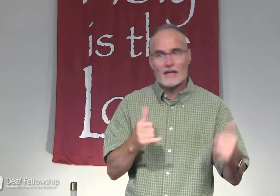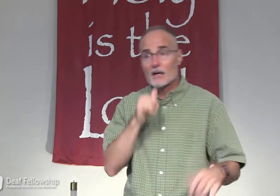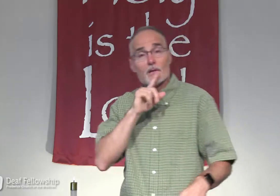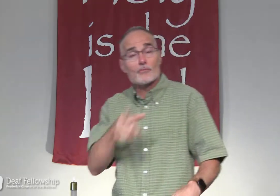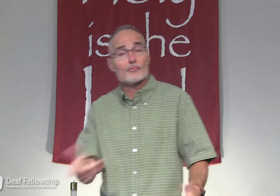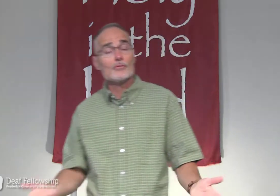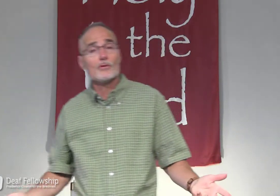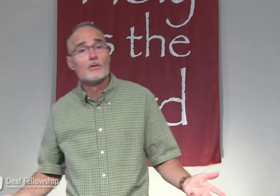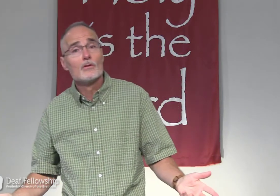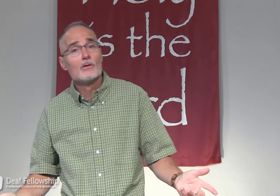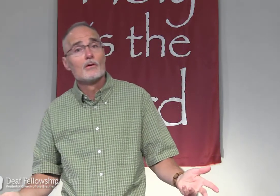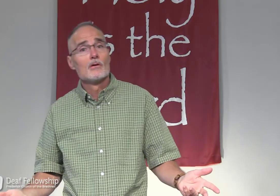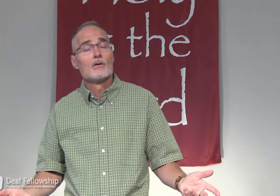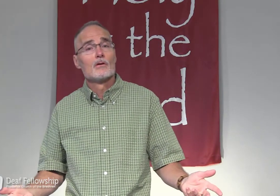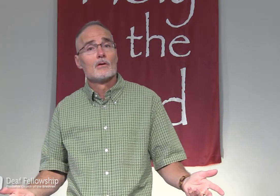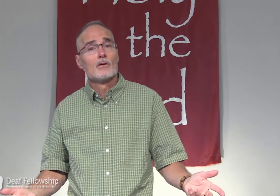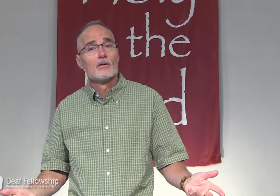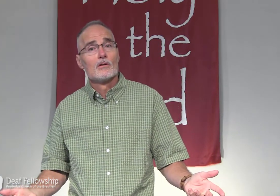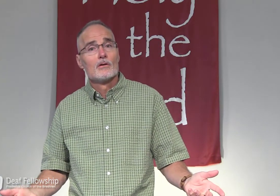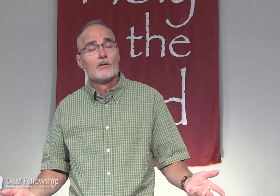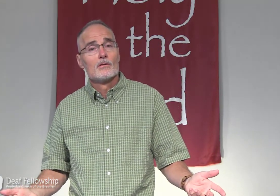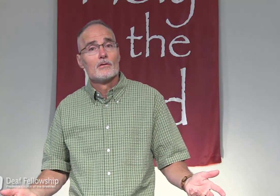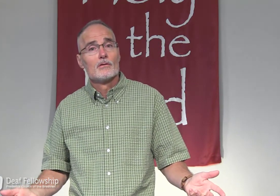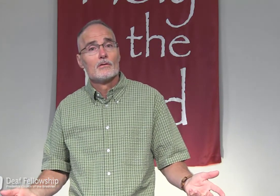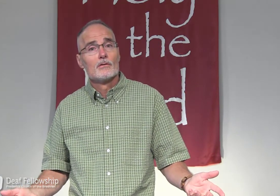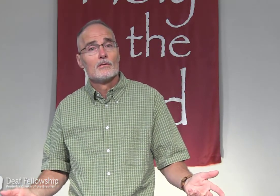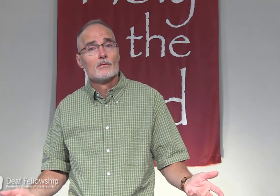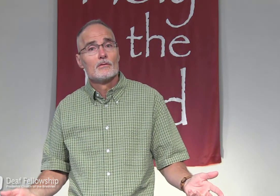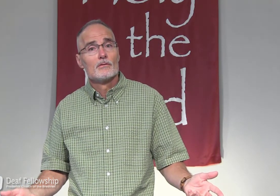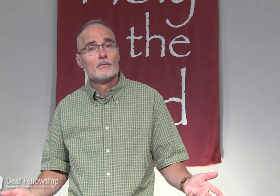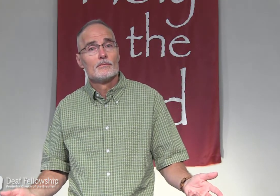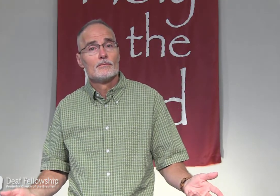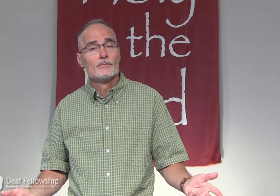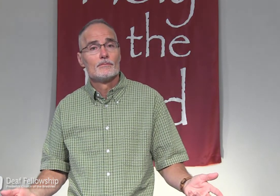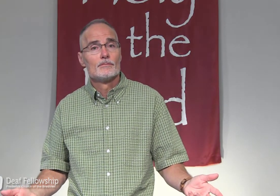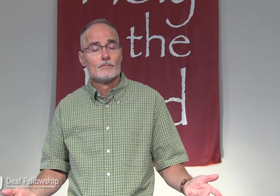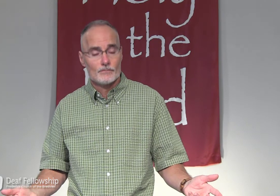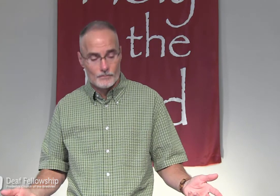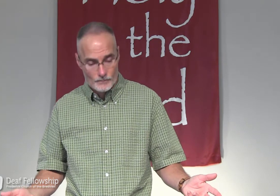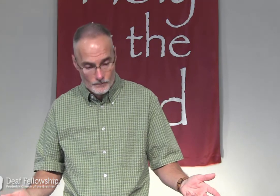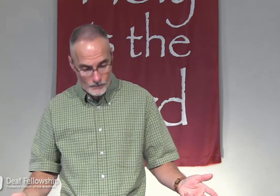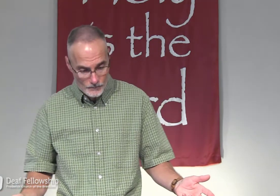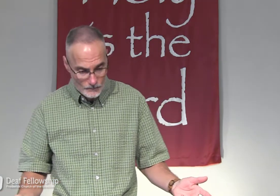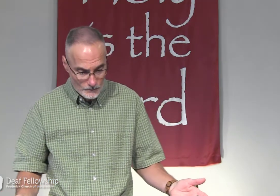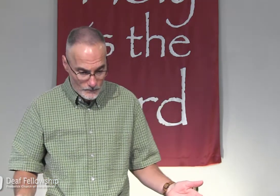I believed what Jesus taught about himself. And now I'm not sure.